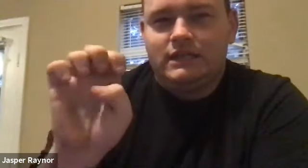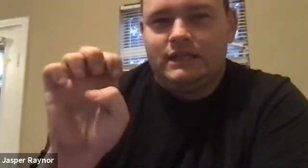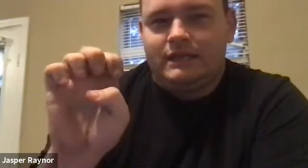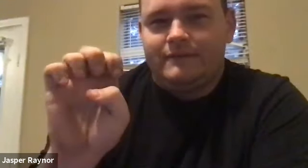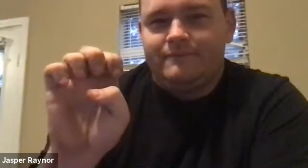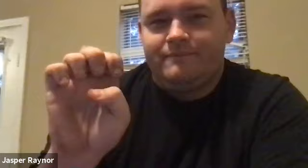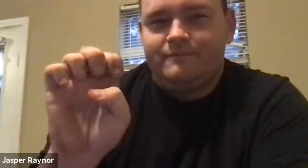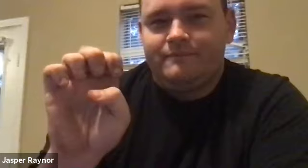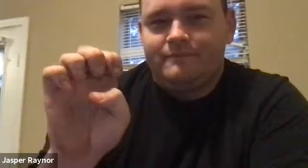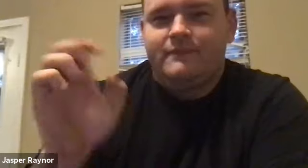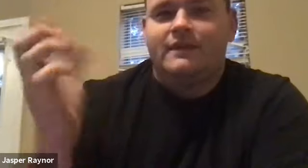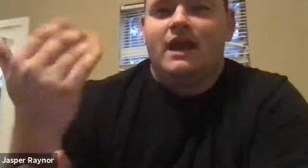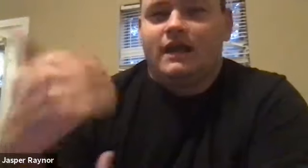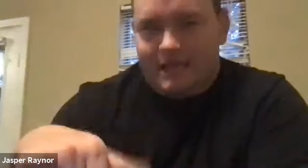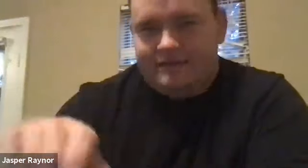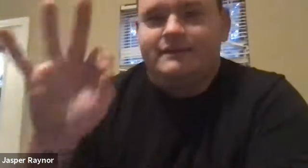Faborite. Again.